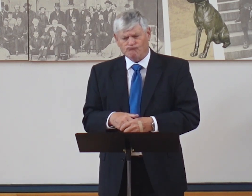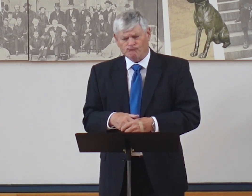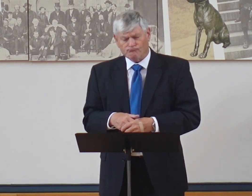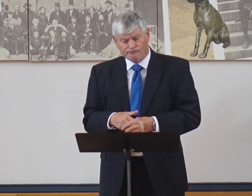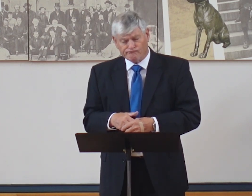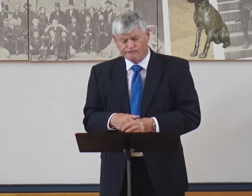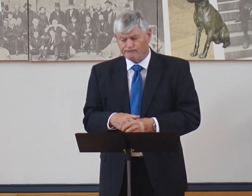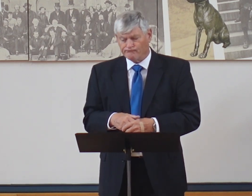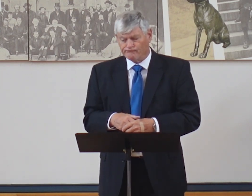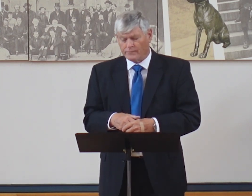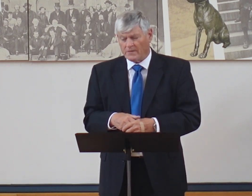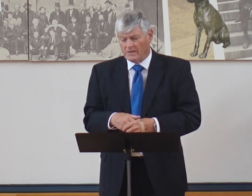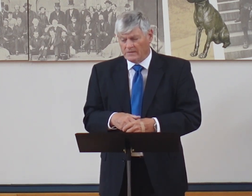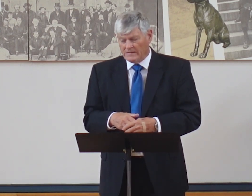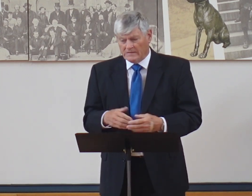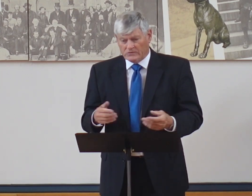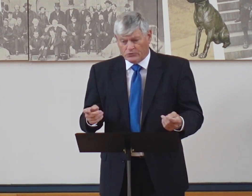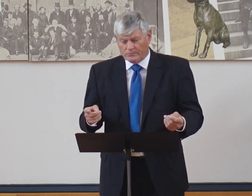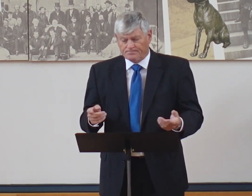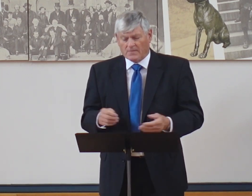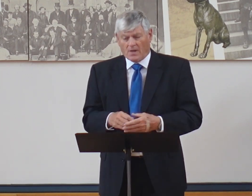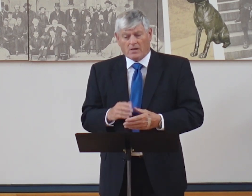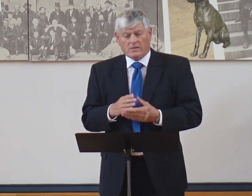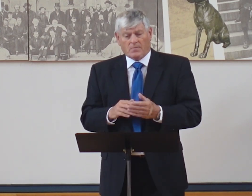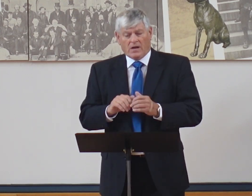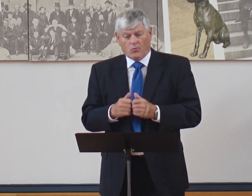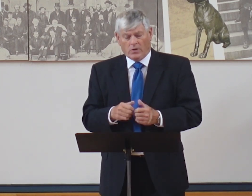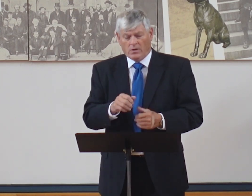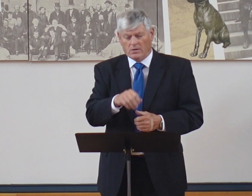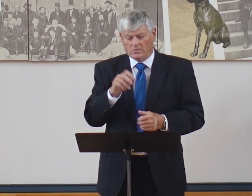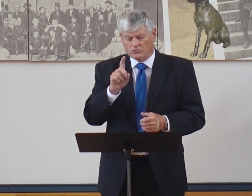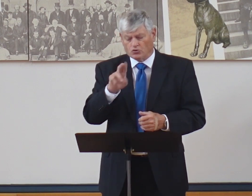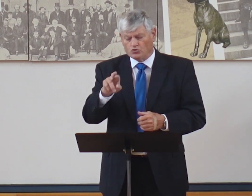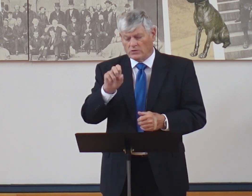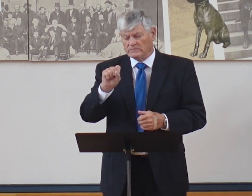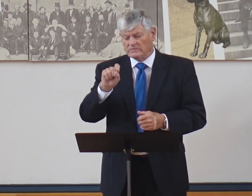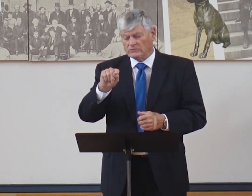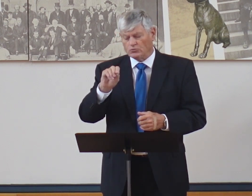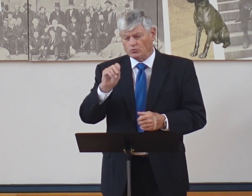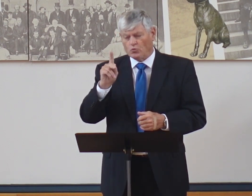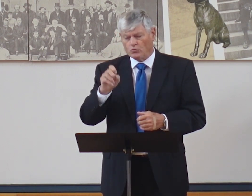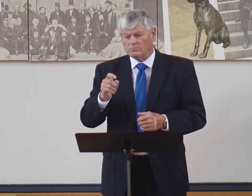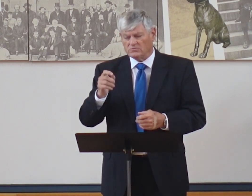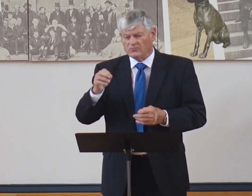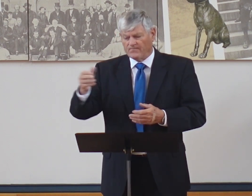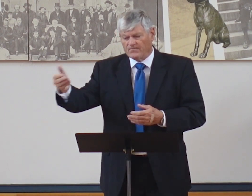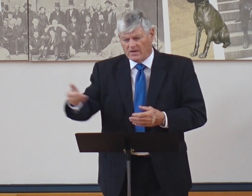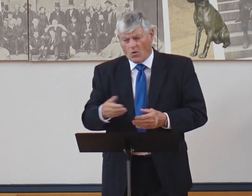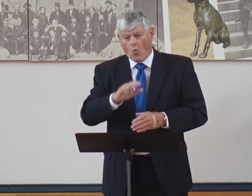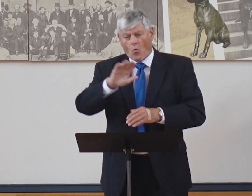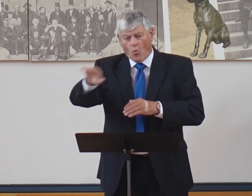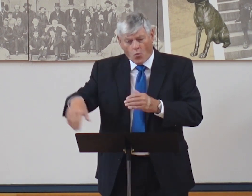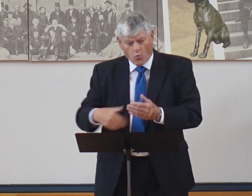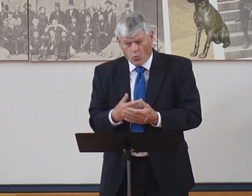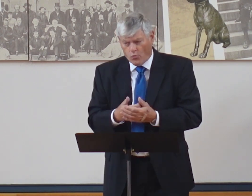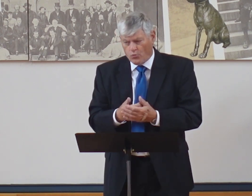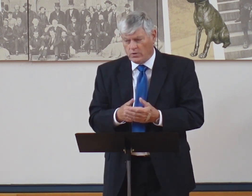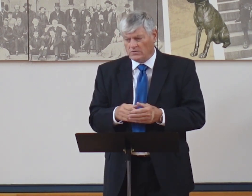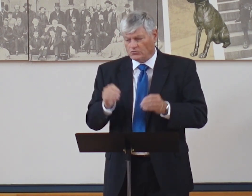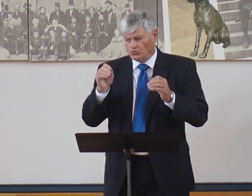teach here. She was quite happy about it. Somehow, Dr. Stanley invited all of